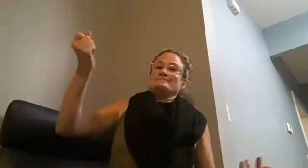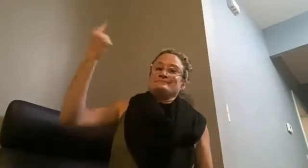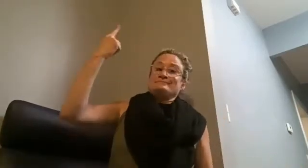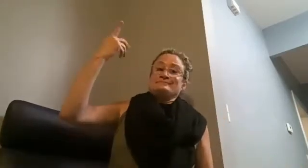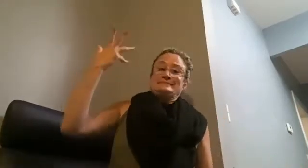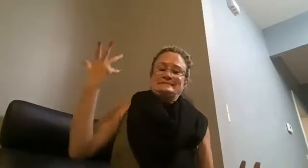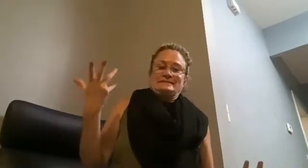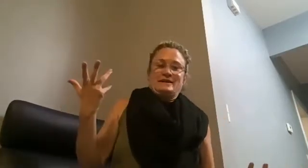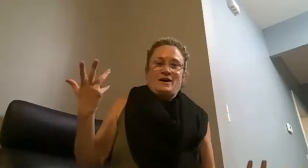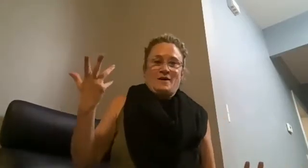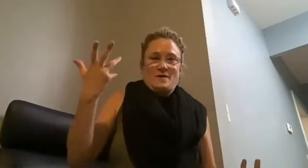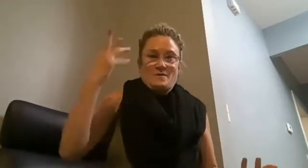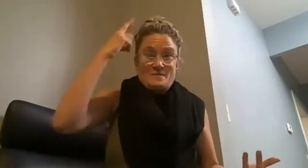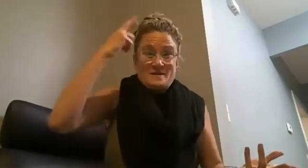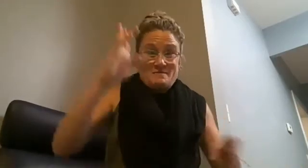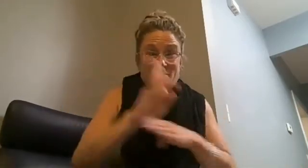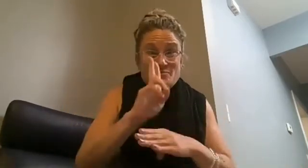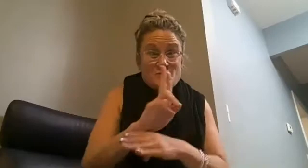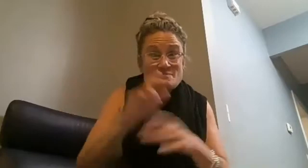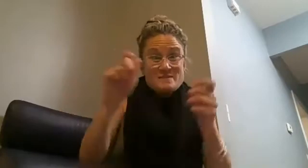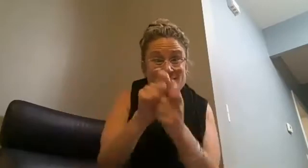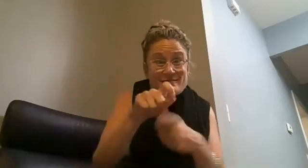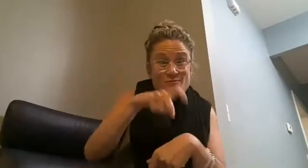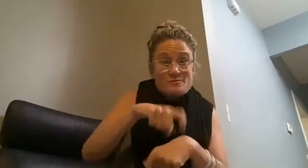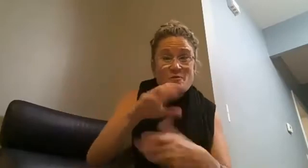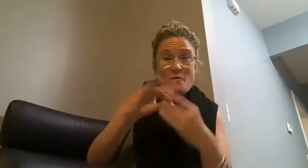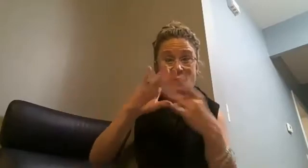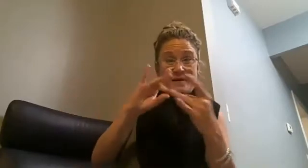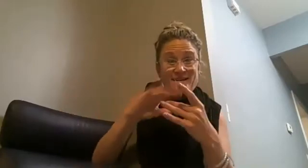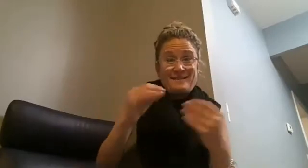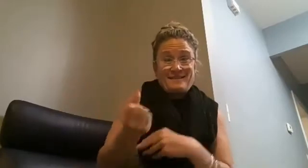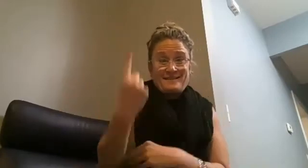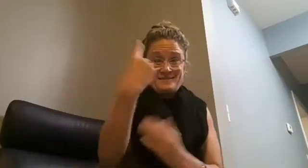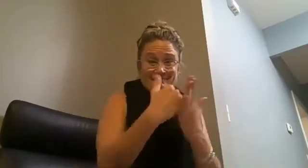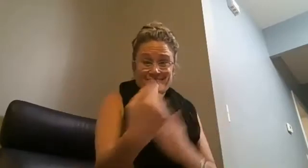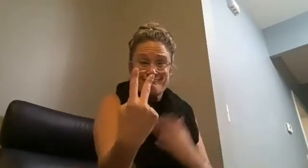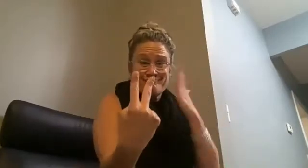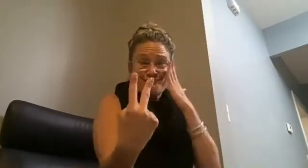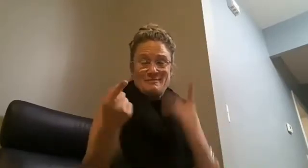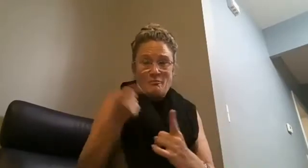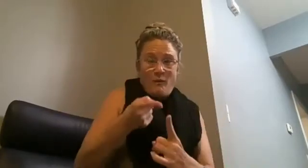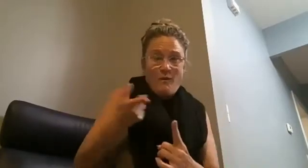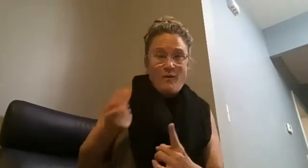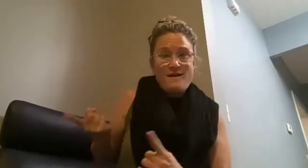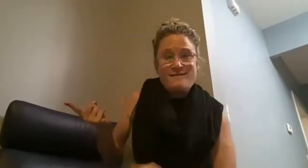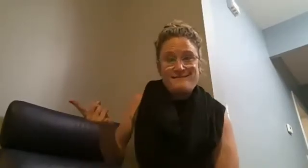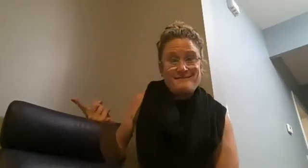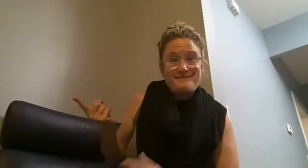the reason my sponsor used that particular story to help me understand step 2 was his point was this: you have lived your